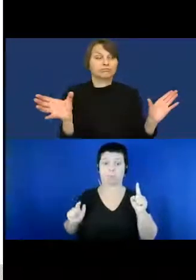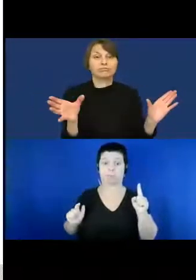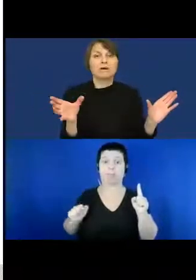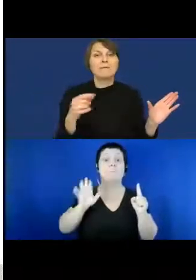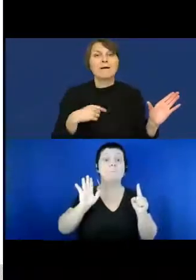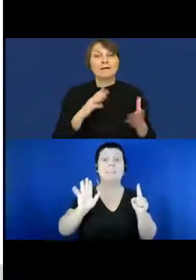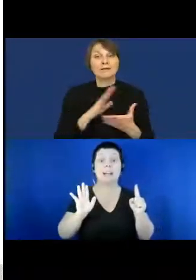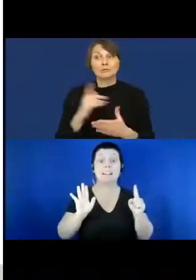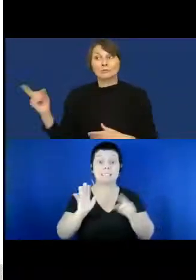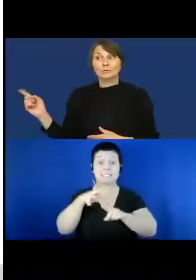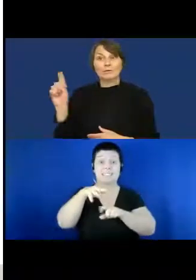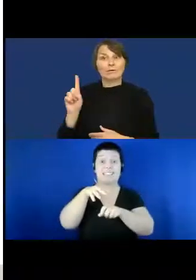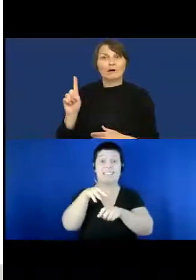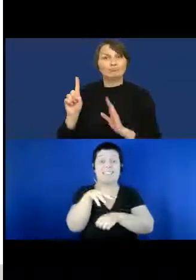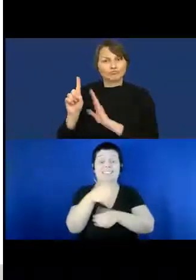interpreter.